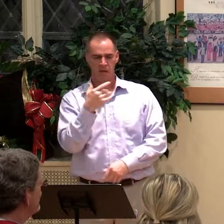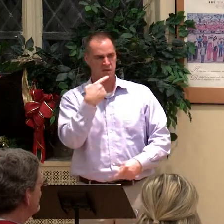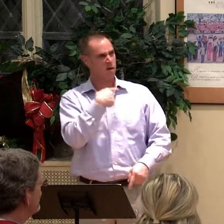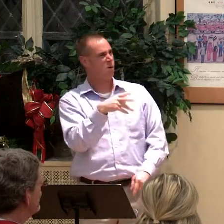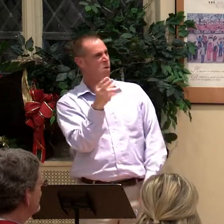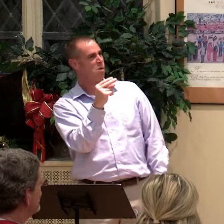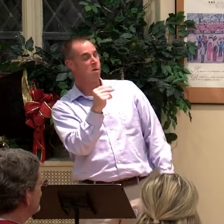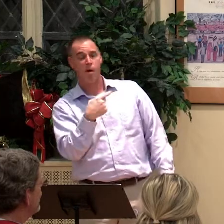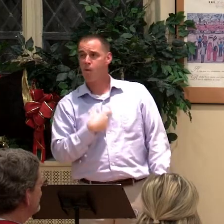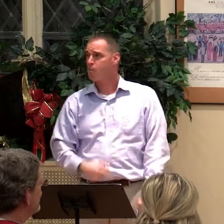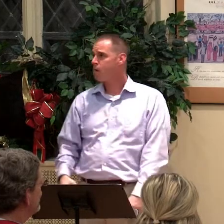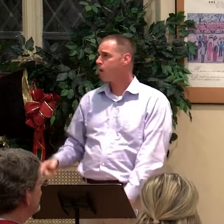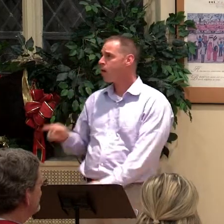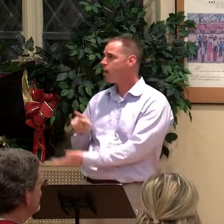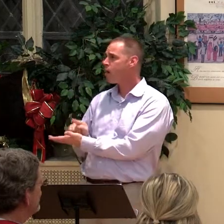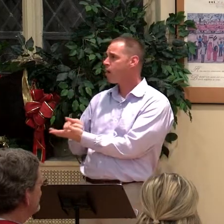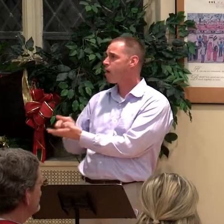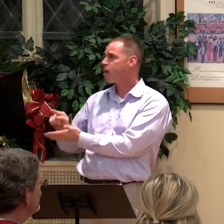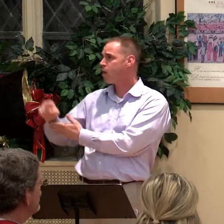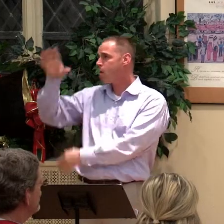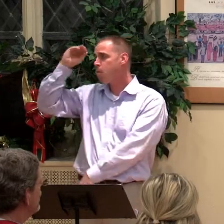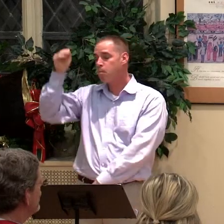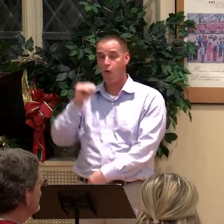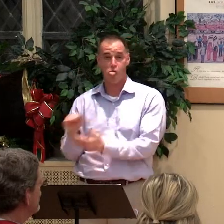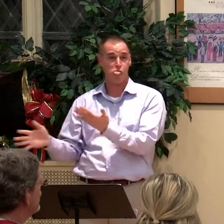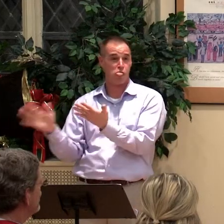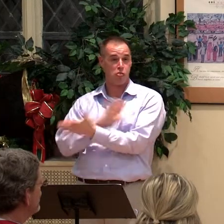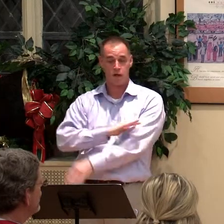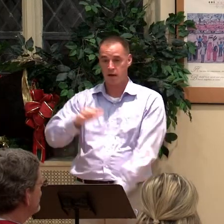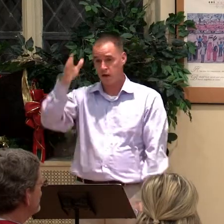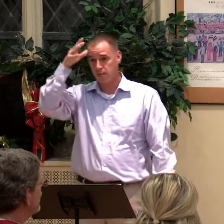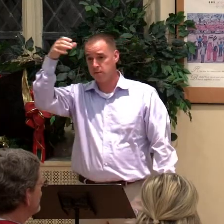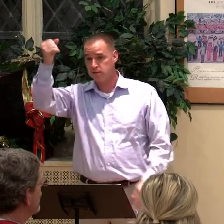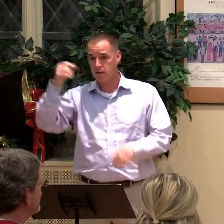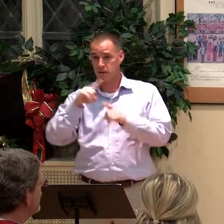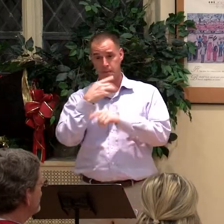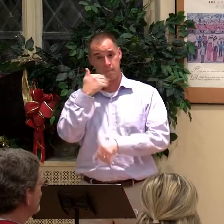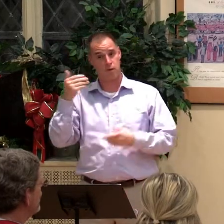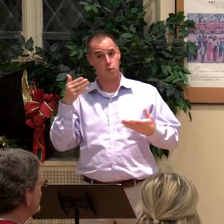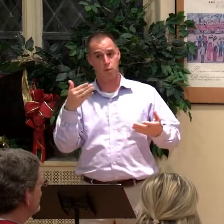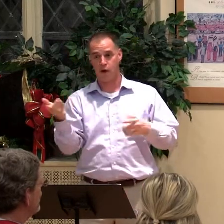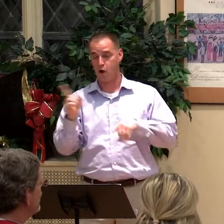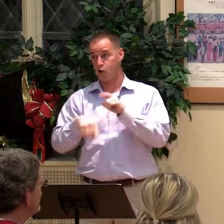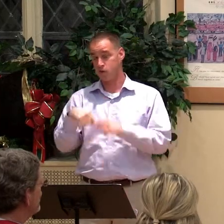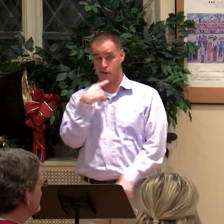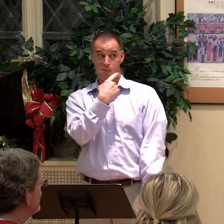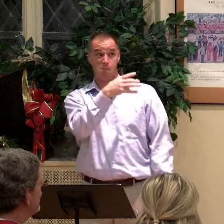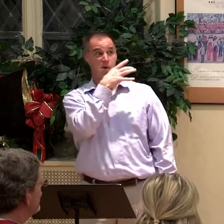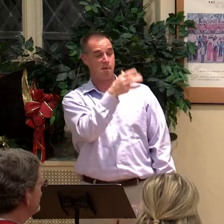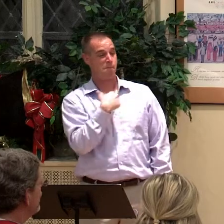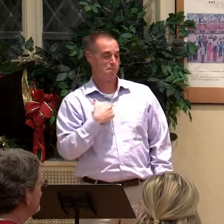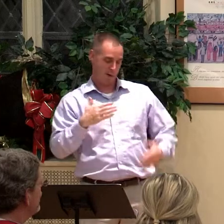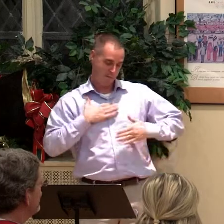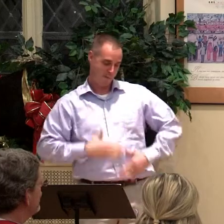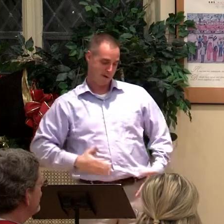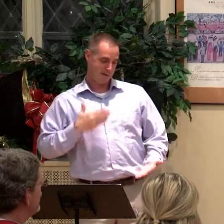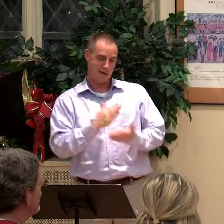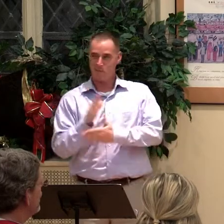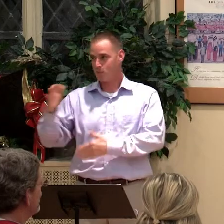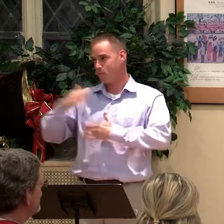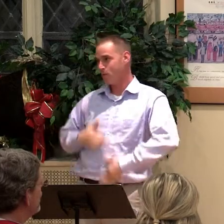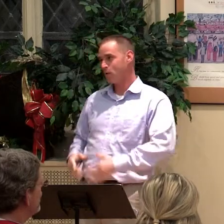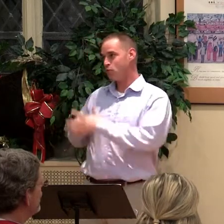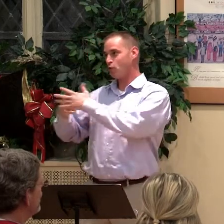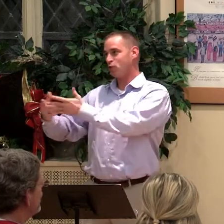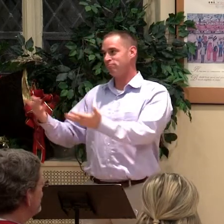in love, that a boy blurred my common sense in the best kind of way, and I couldn't tell where my body stopped and his body started,